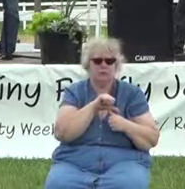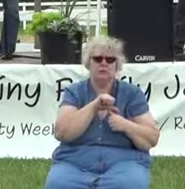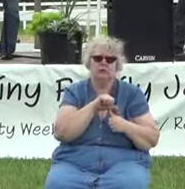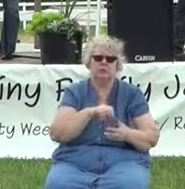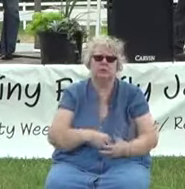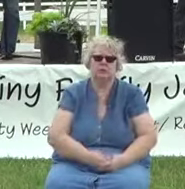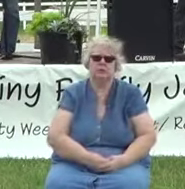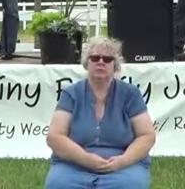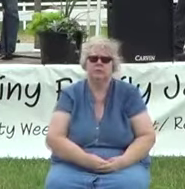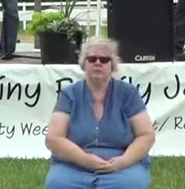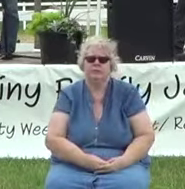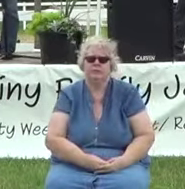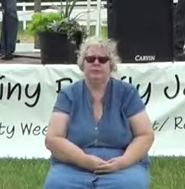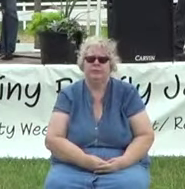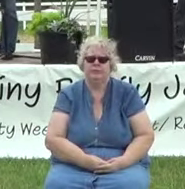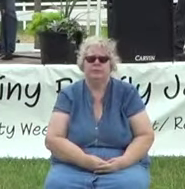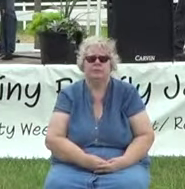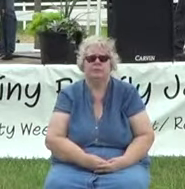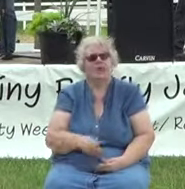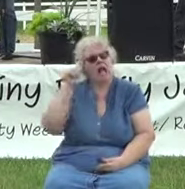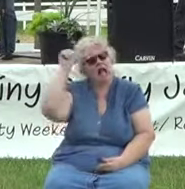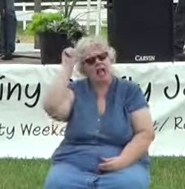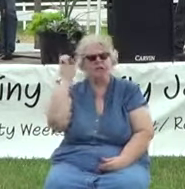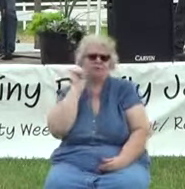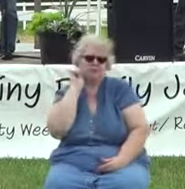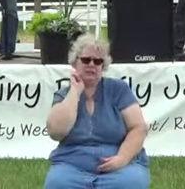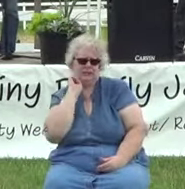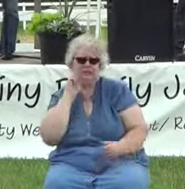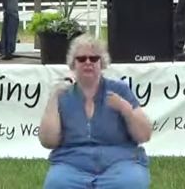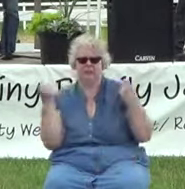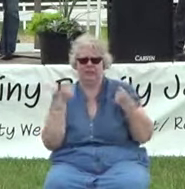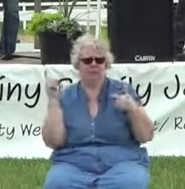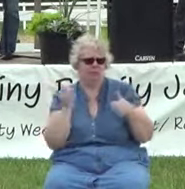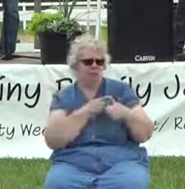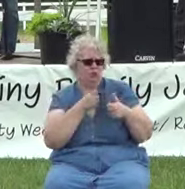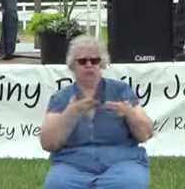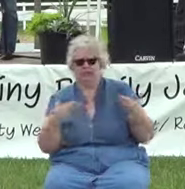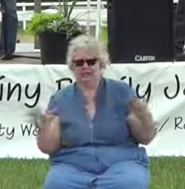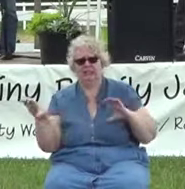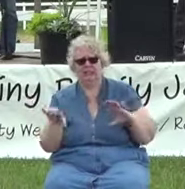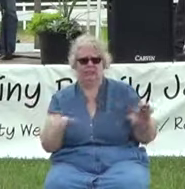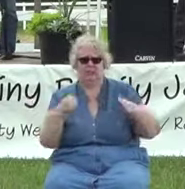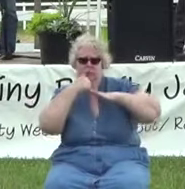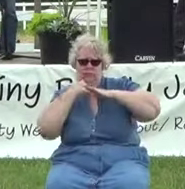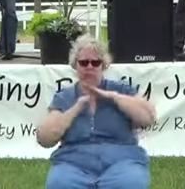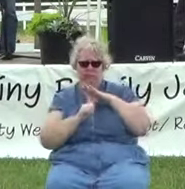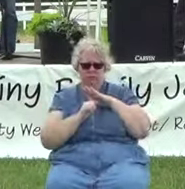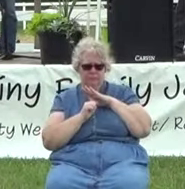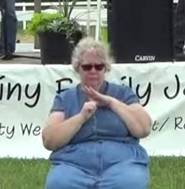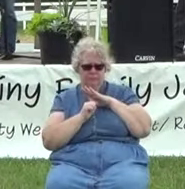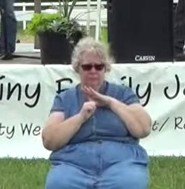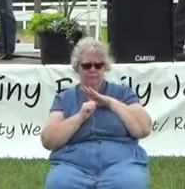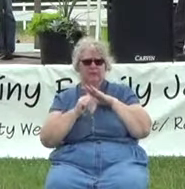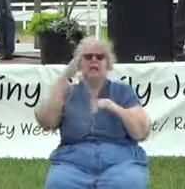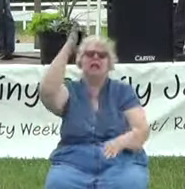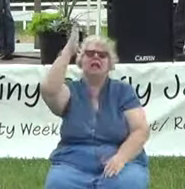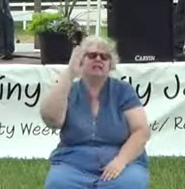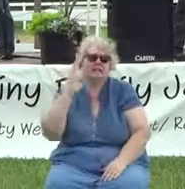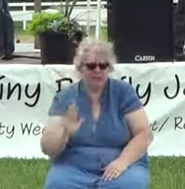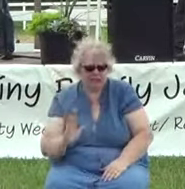another. You know, Adam and Eve sinned, and the first thing they did is went and hid. And God